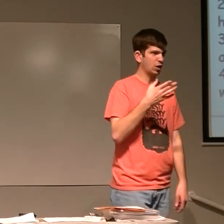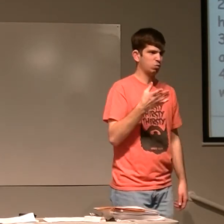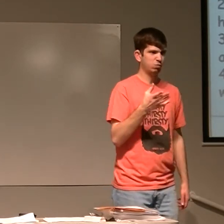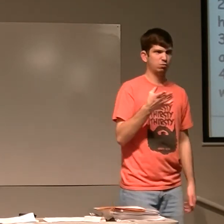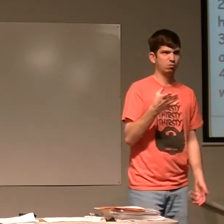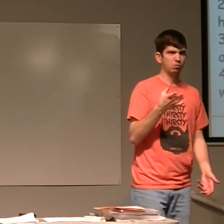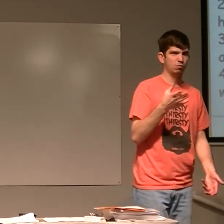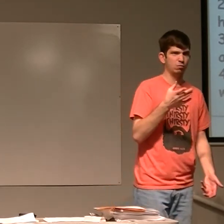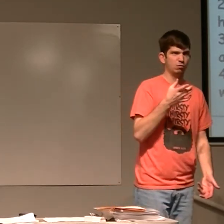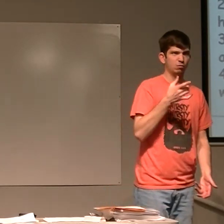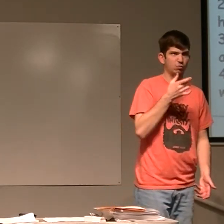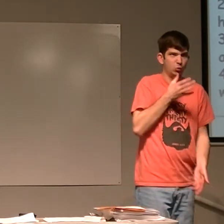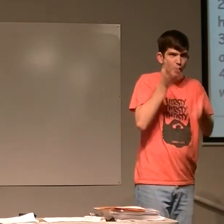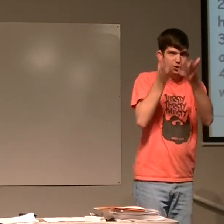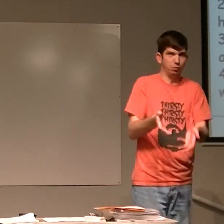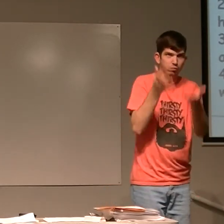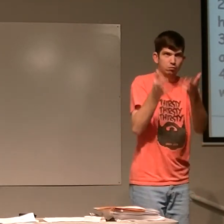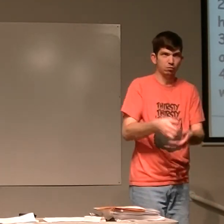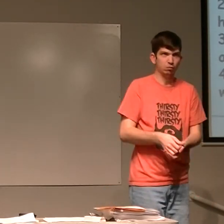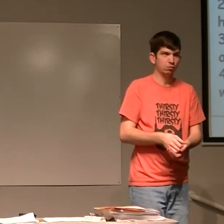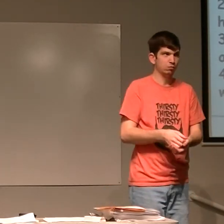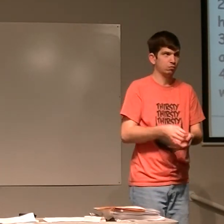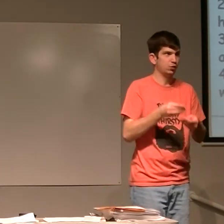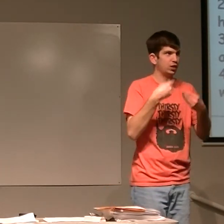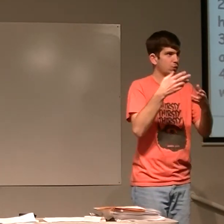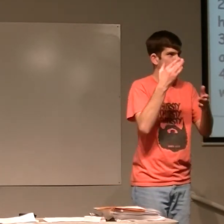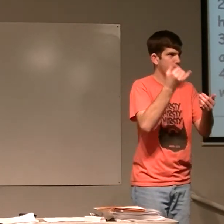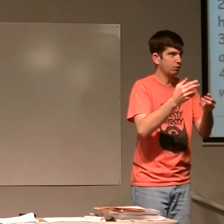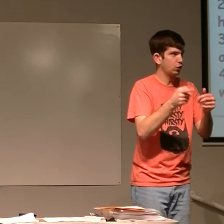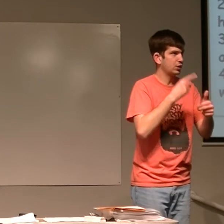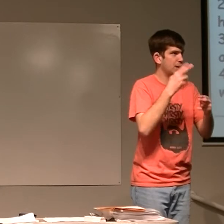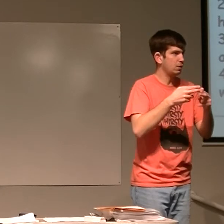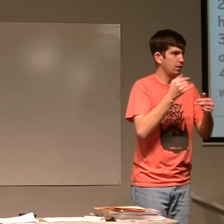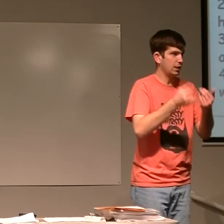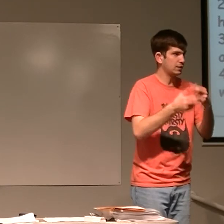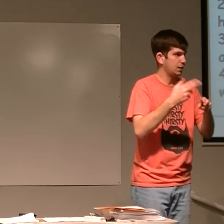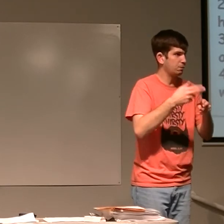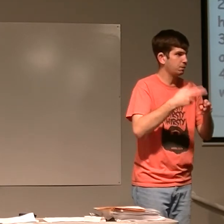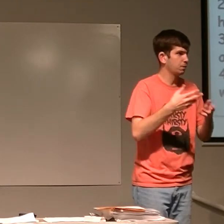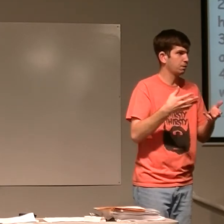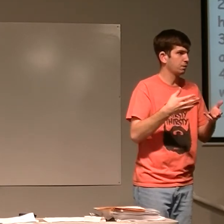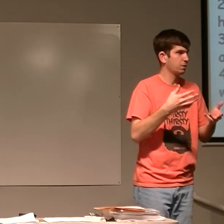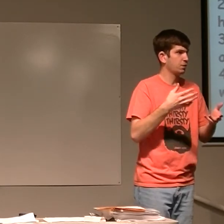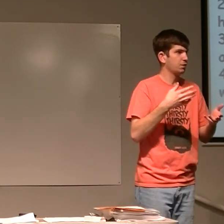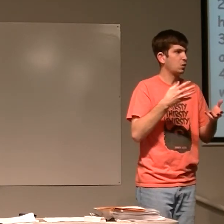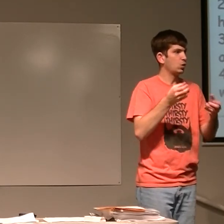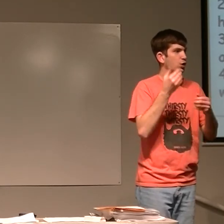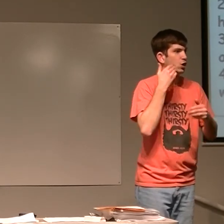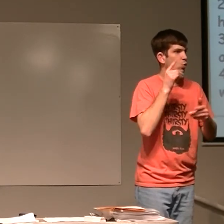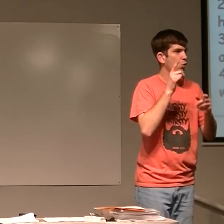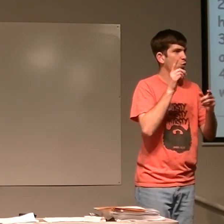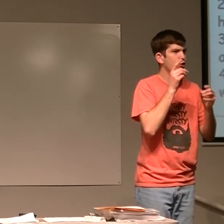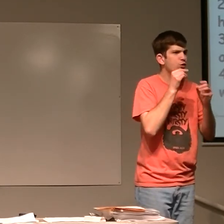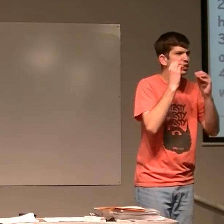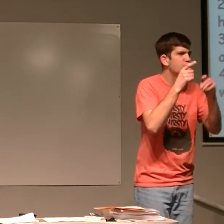go, who are you? You give them your first name and last name. They want to know who's teaching